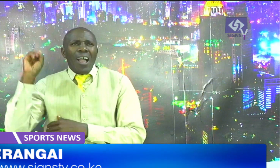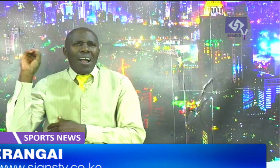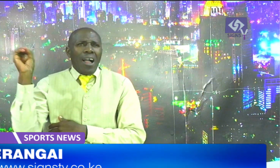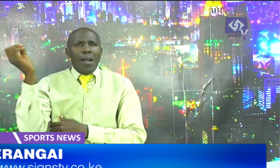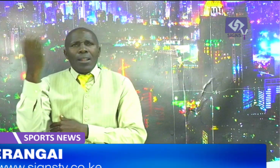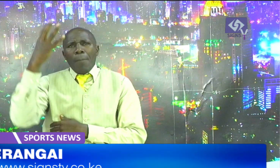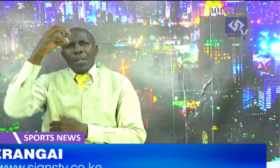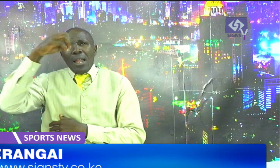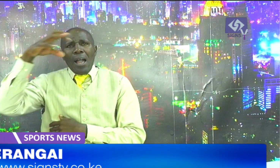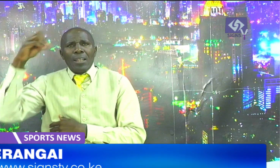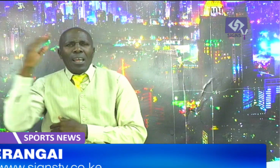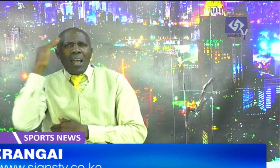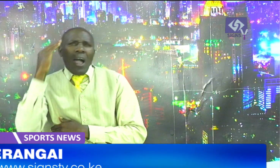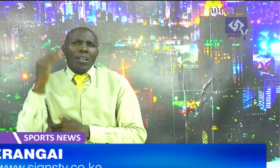on the news items.